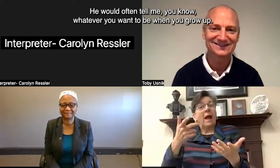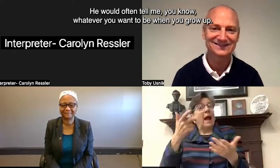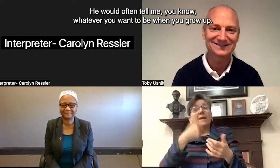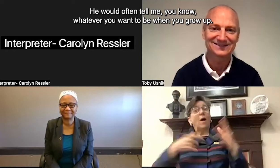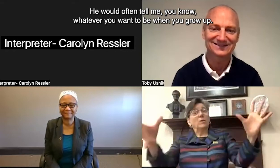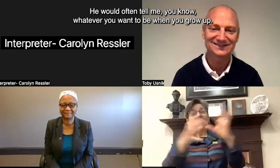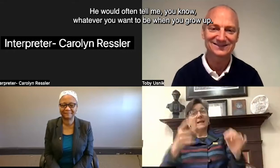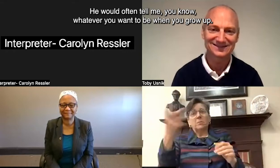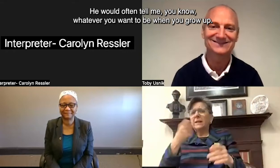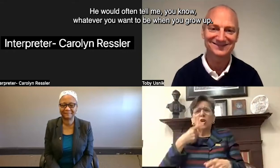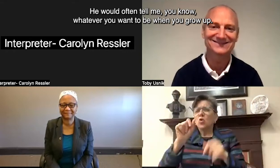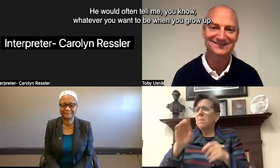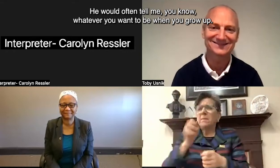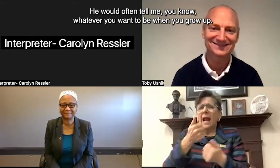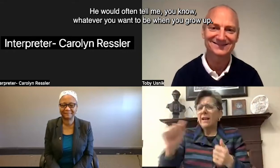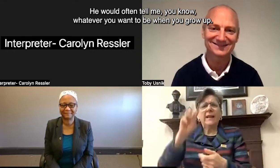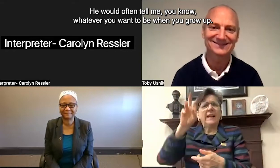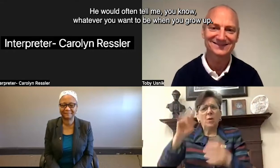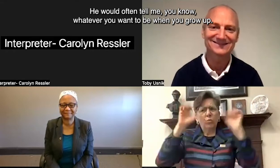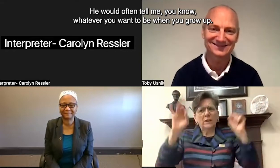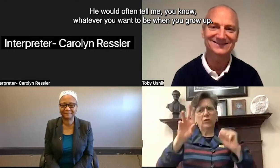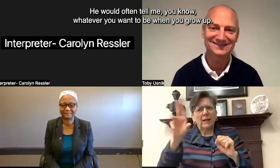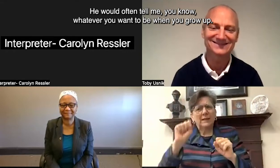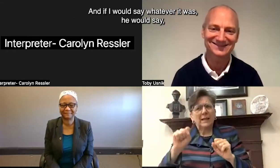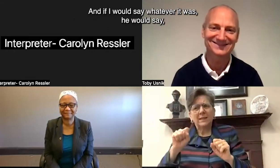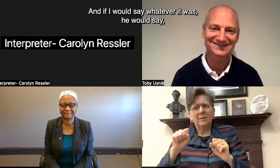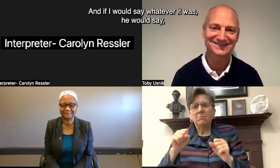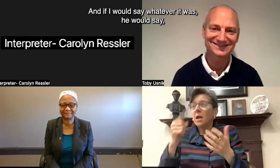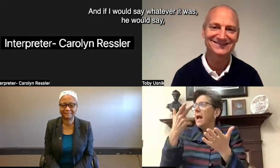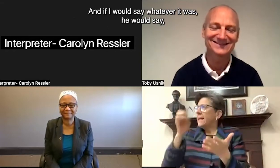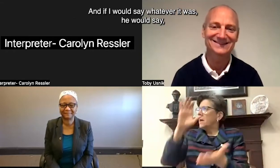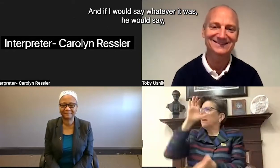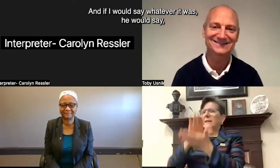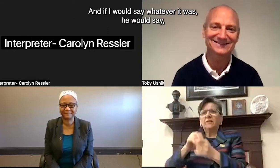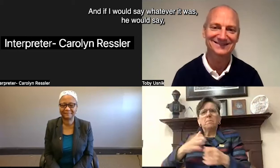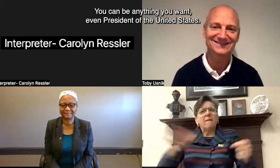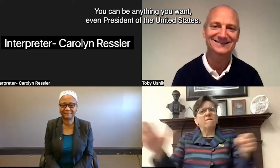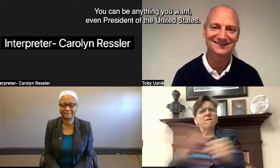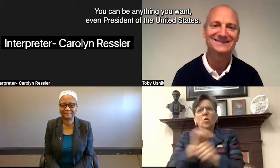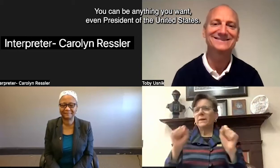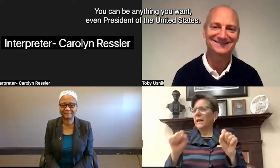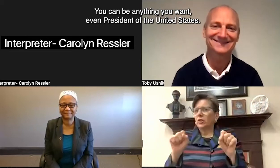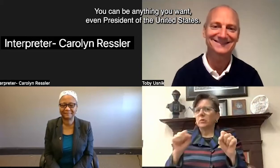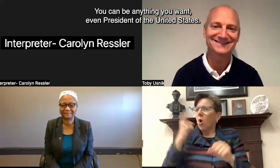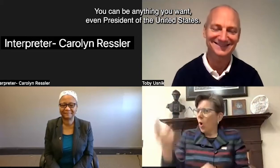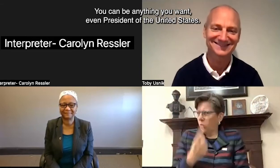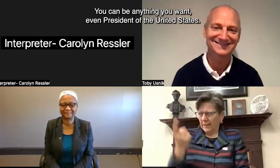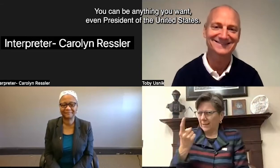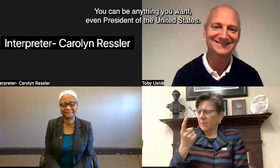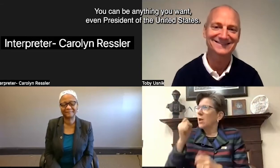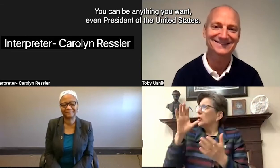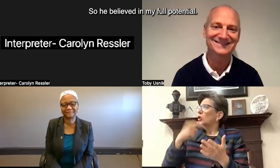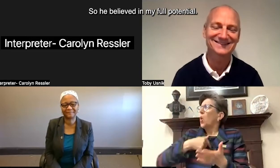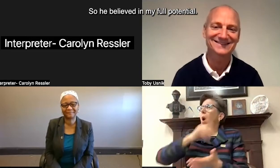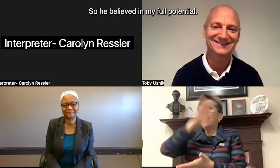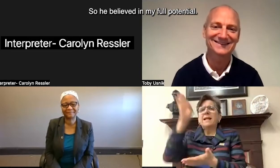you know, whatever you want to be when you grow up. And if I would say whatever it was, he would say, you can be anything you want, even president of the United States. So he believed in